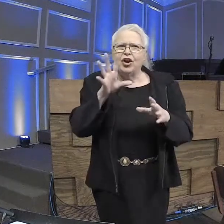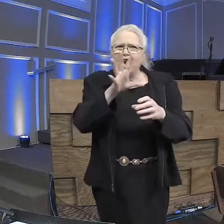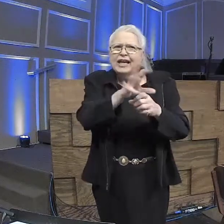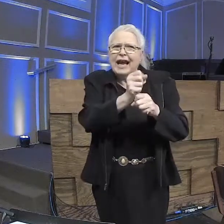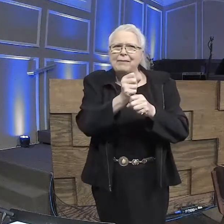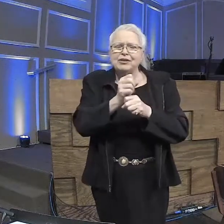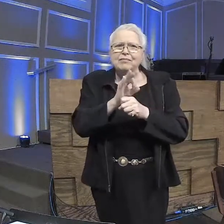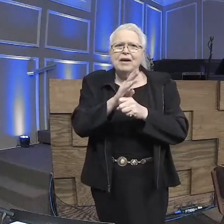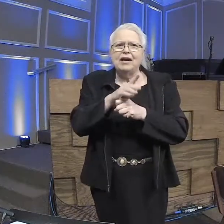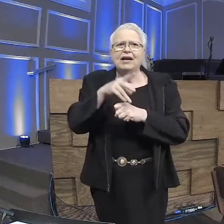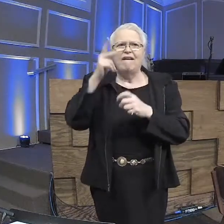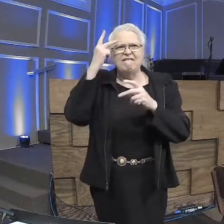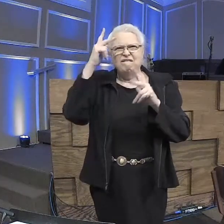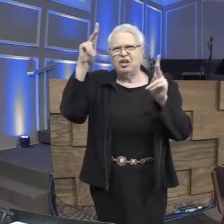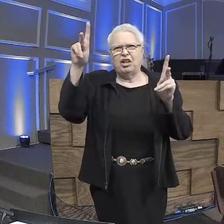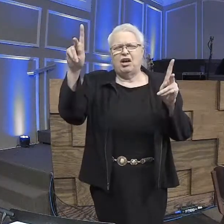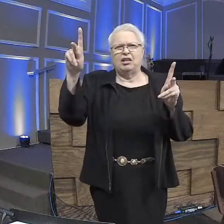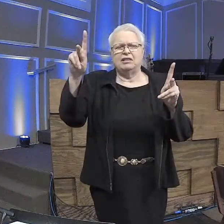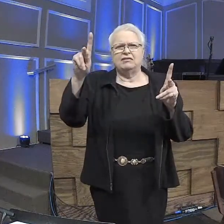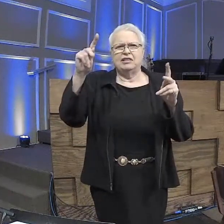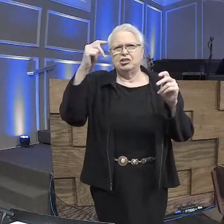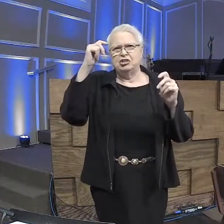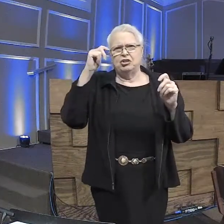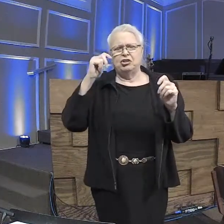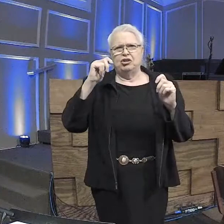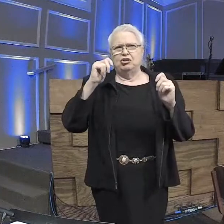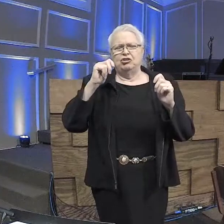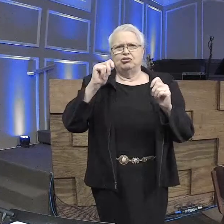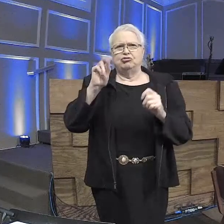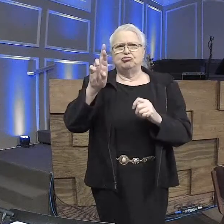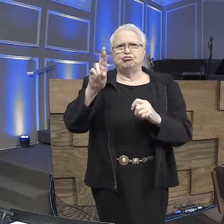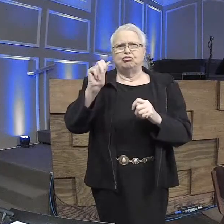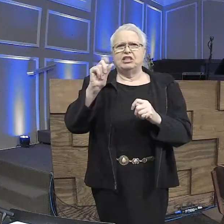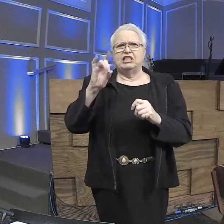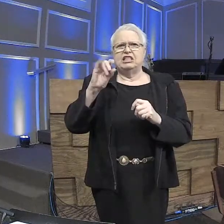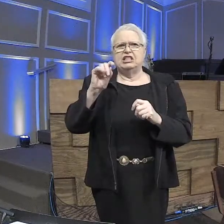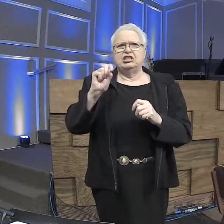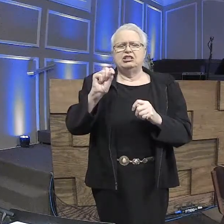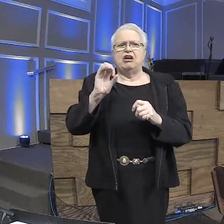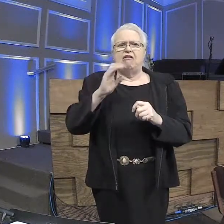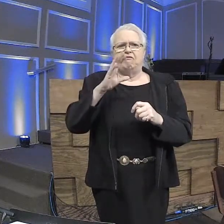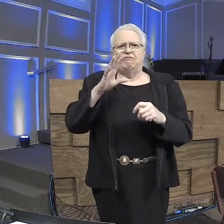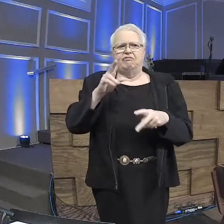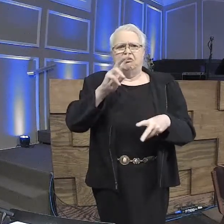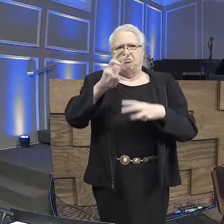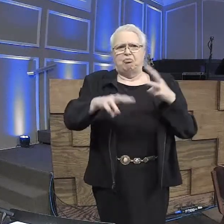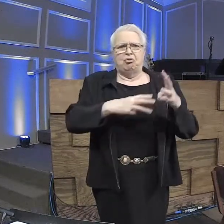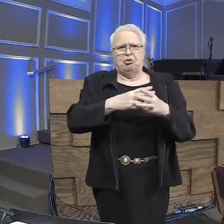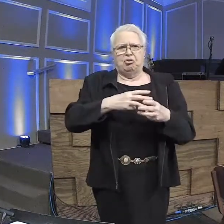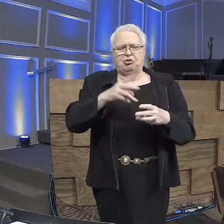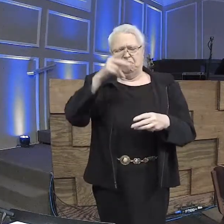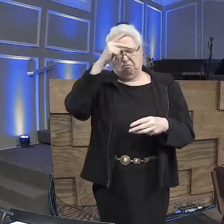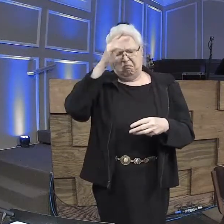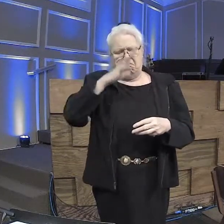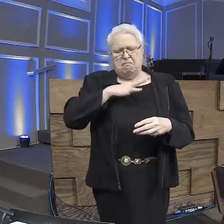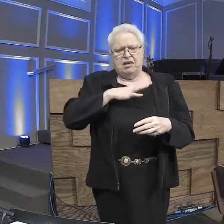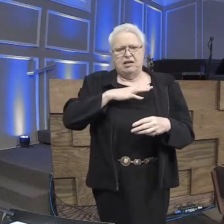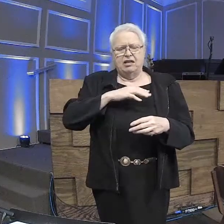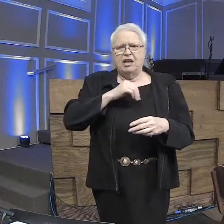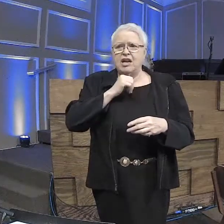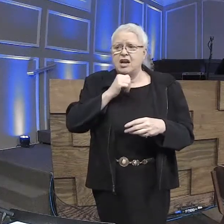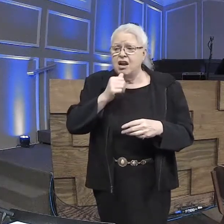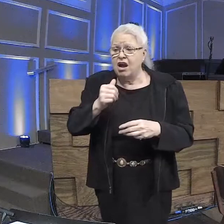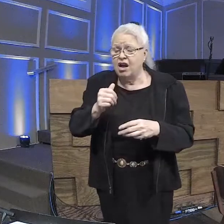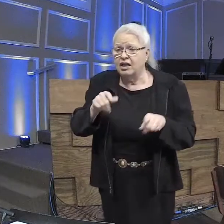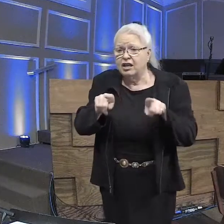deceit, according to the tradition of men, or according to the basic principle of this world, and not after Christ." I would